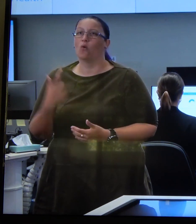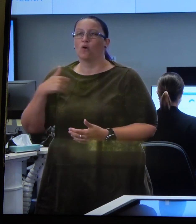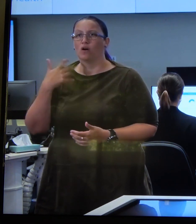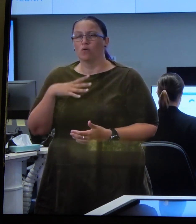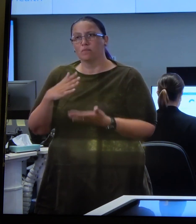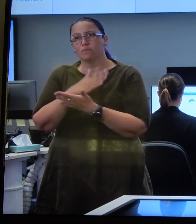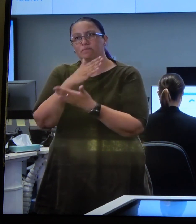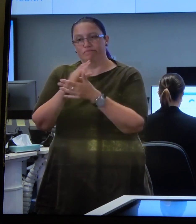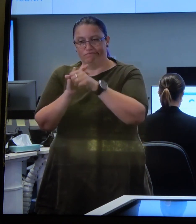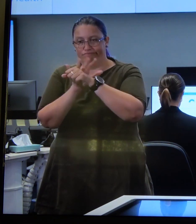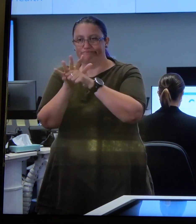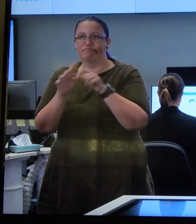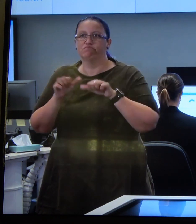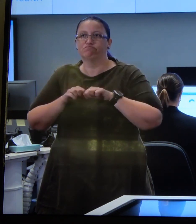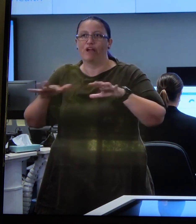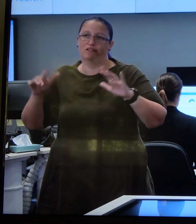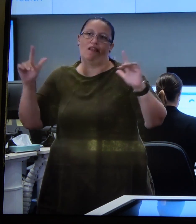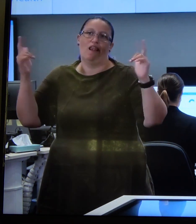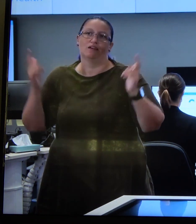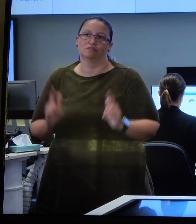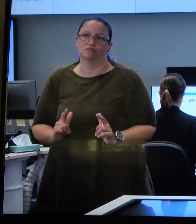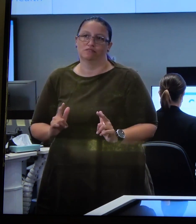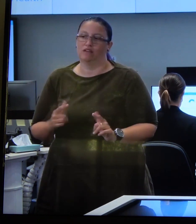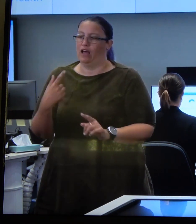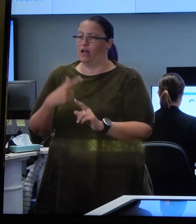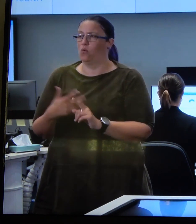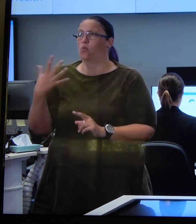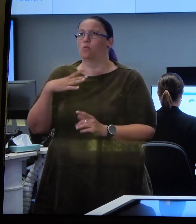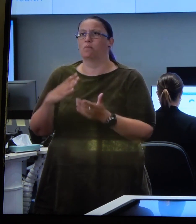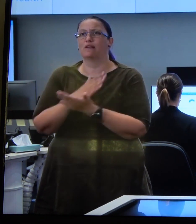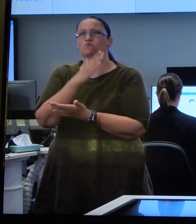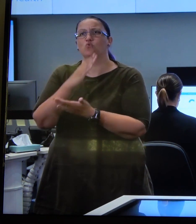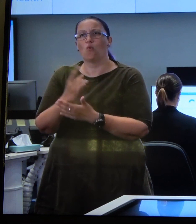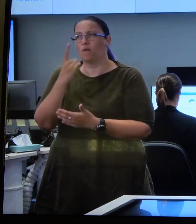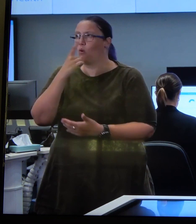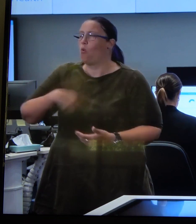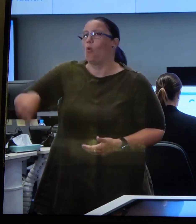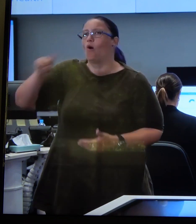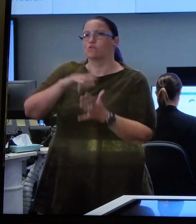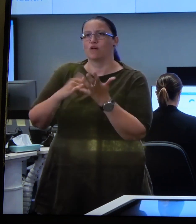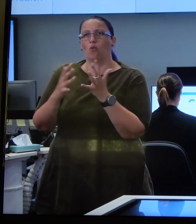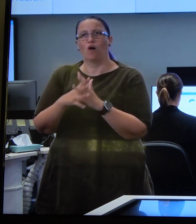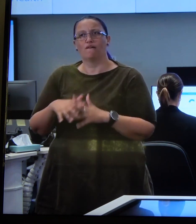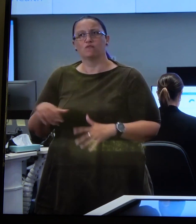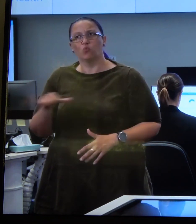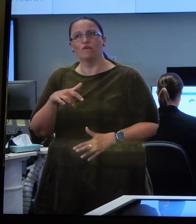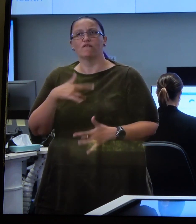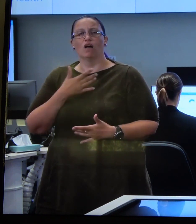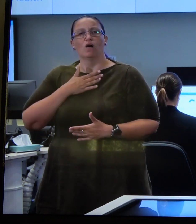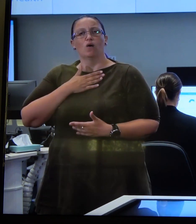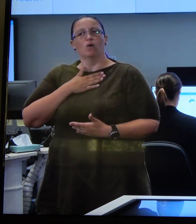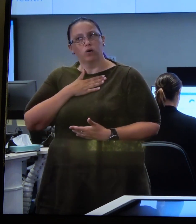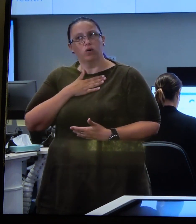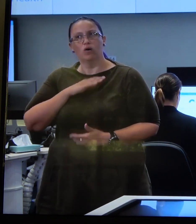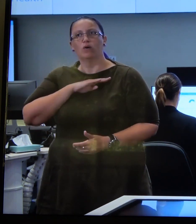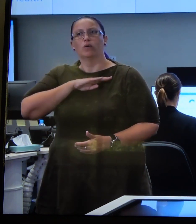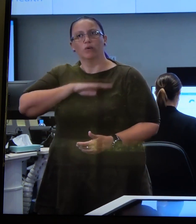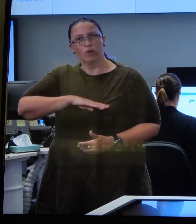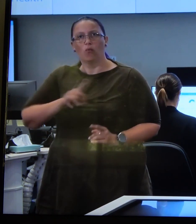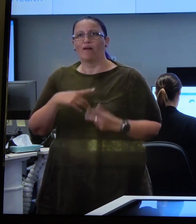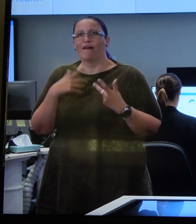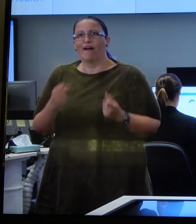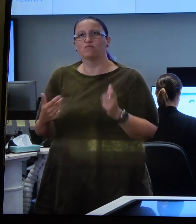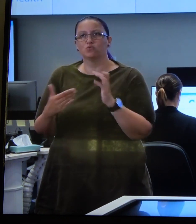spread of this disease is minimised, and people right across this state should take great comfort of what we've seen